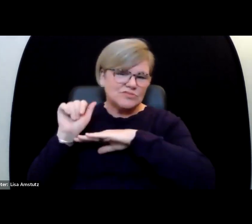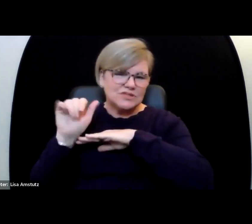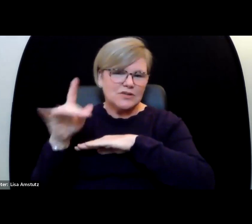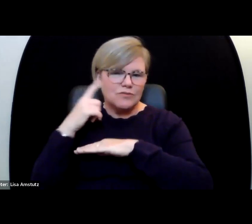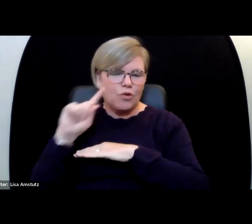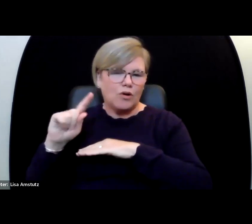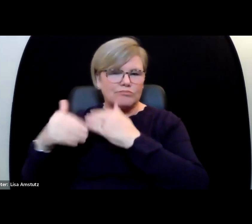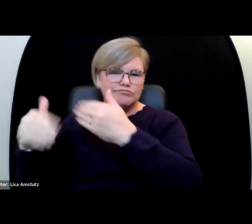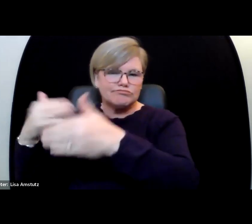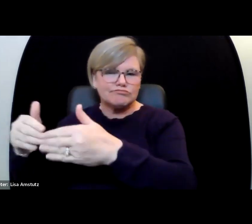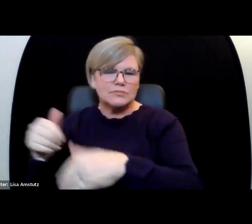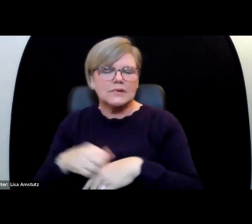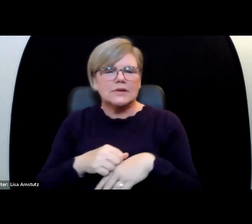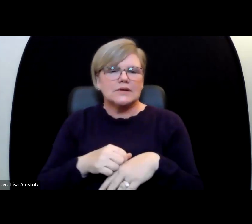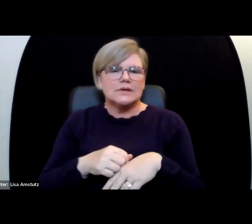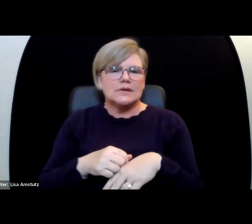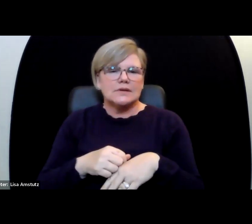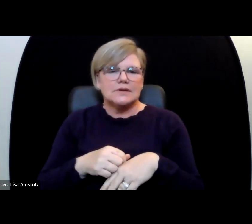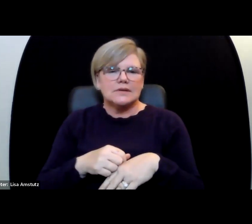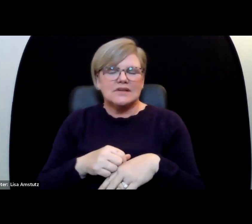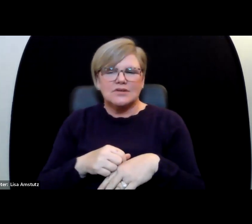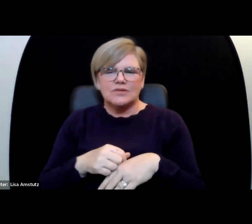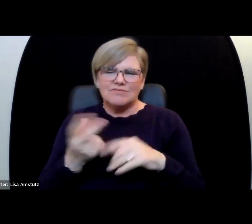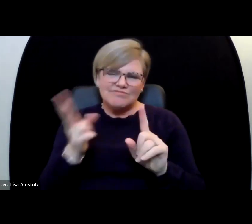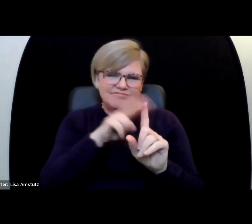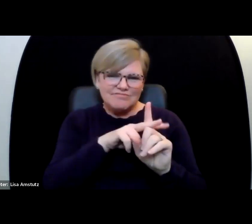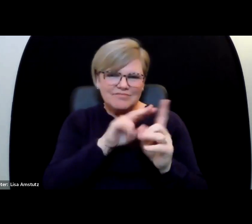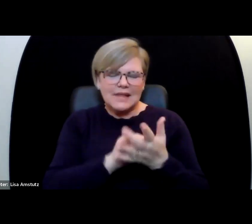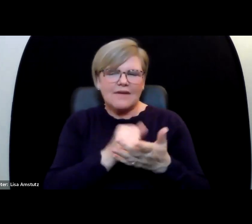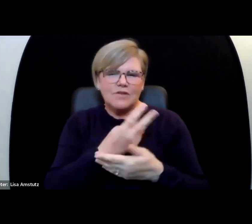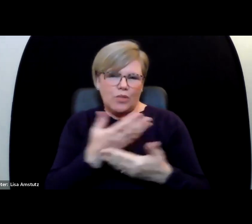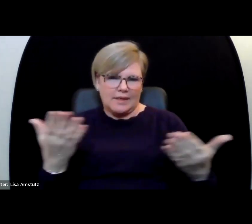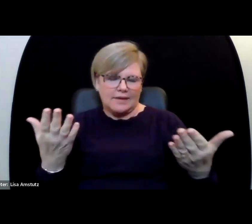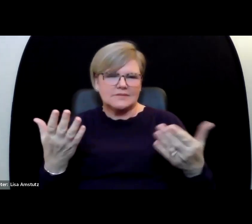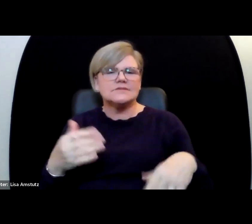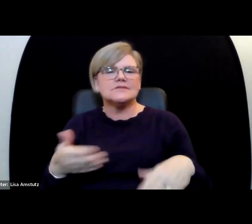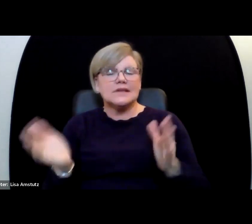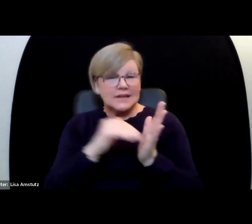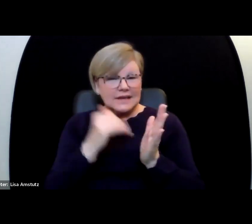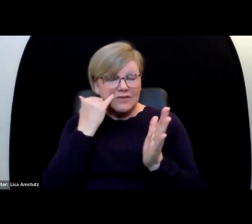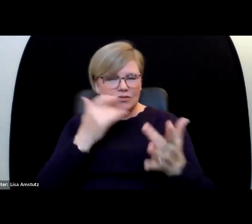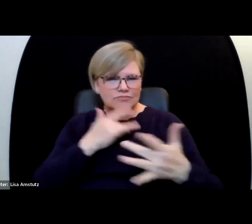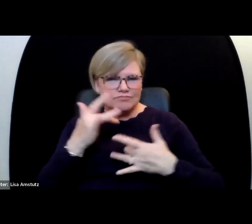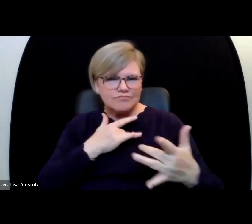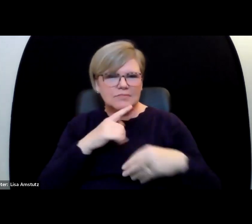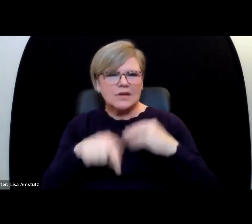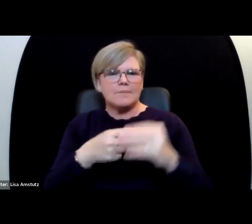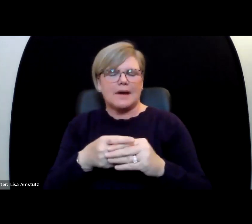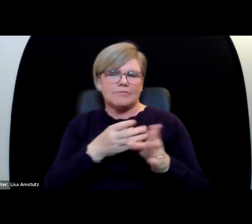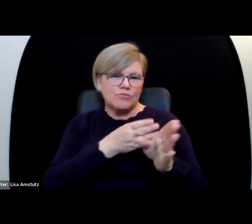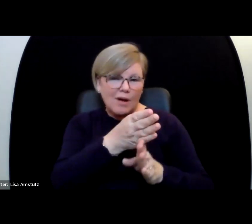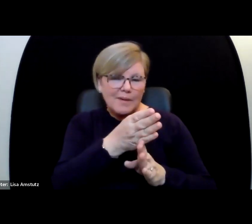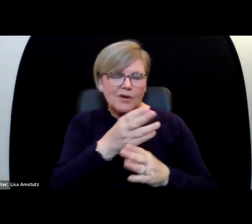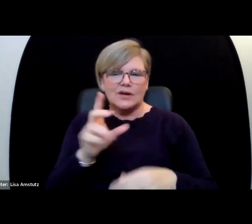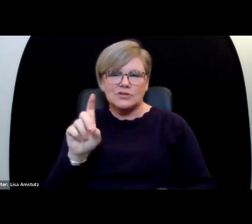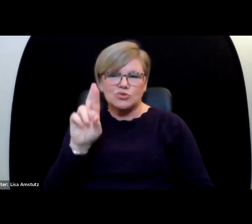done. The utility of it may be a couple of things. It may be, again, if you're concerned about what a primary drug might